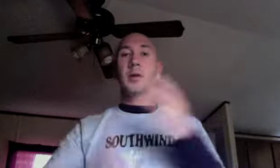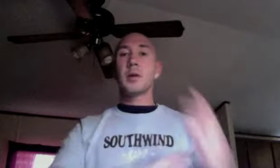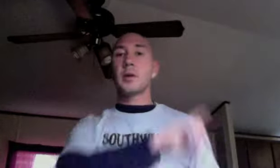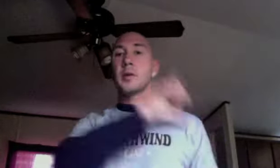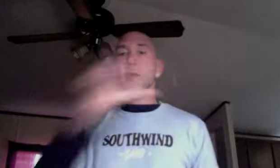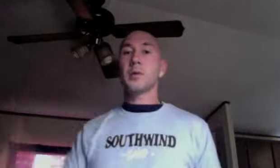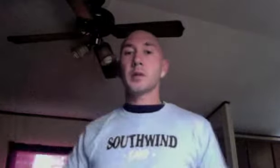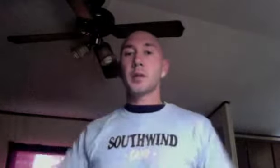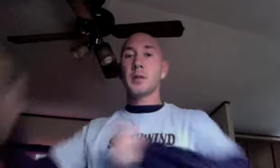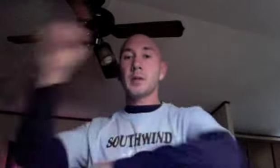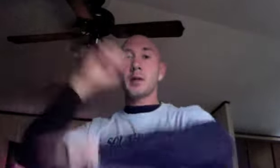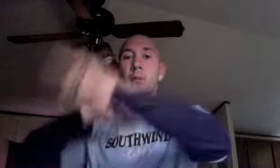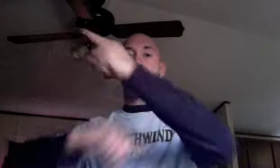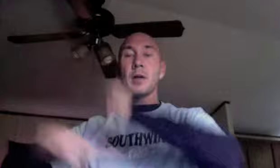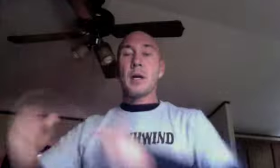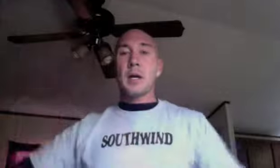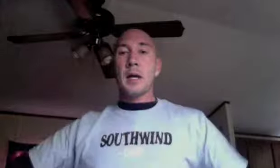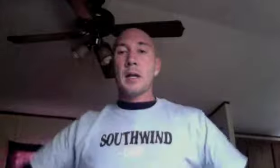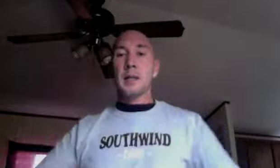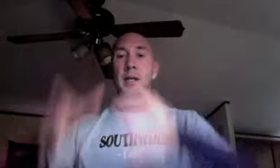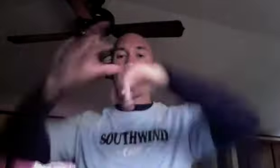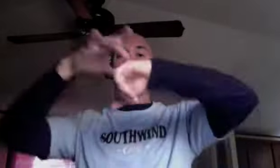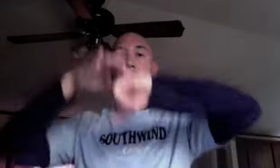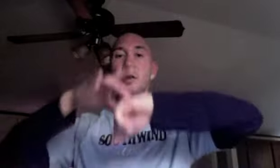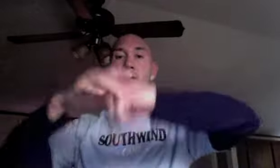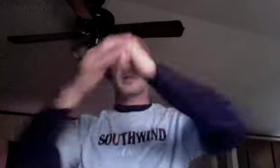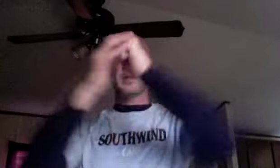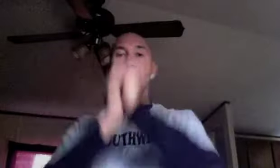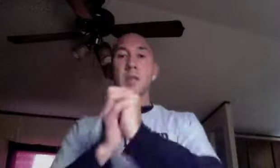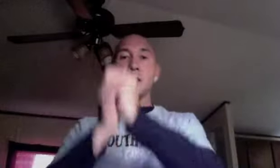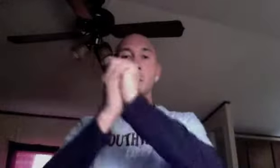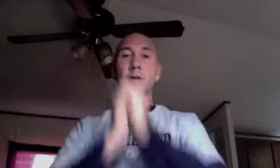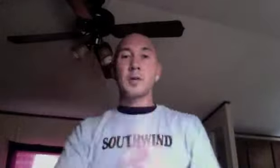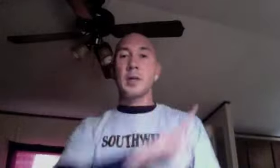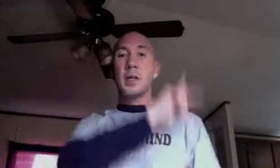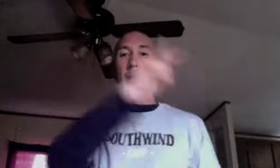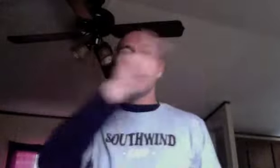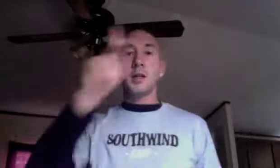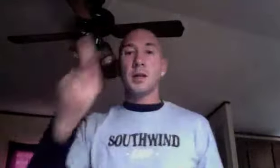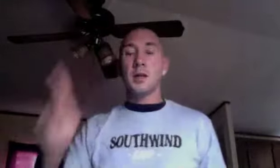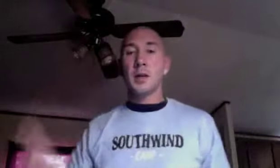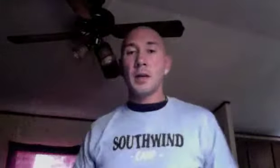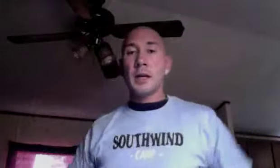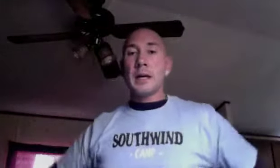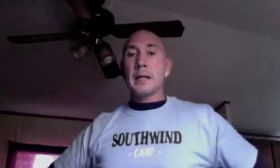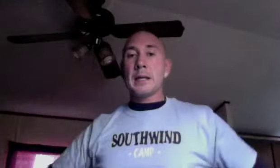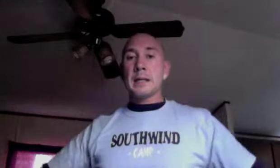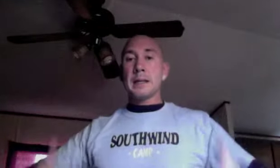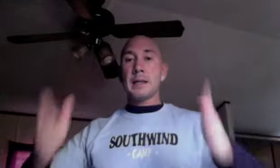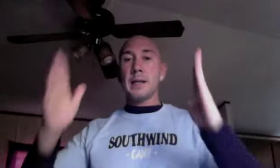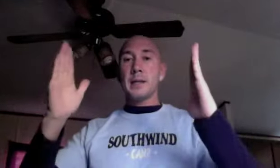the Lord has come, let earth receive her king. Let